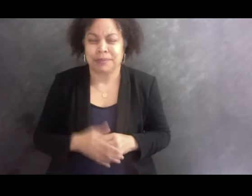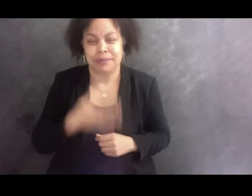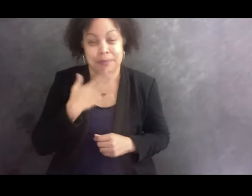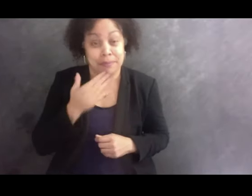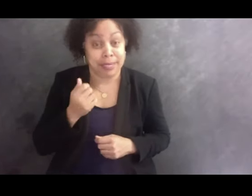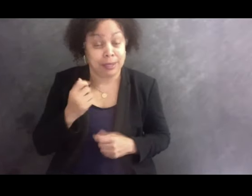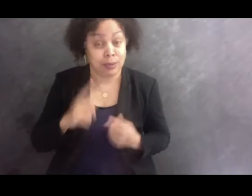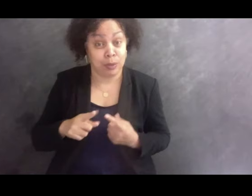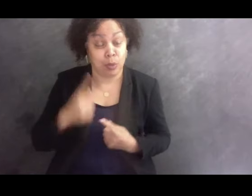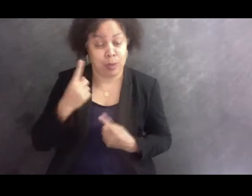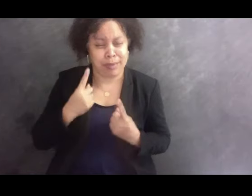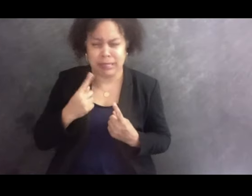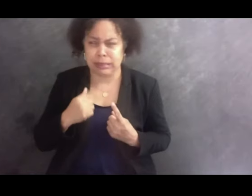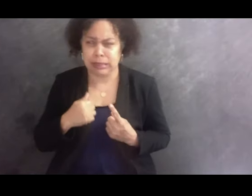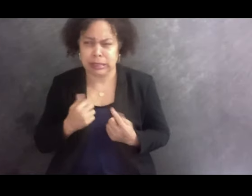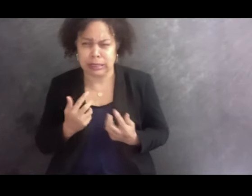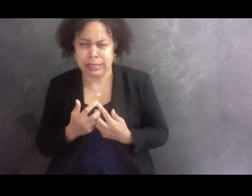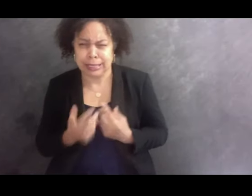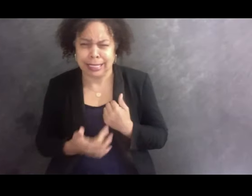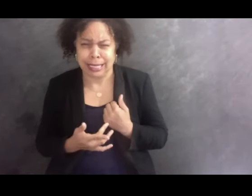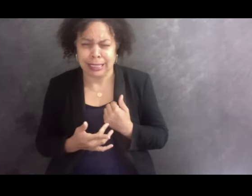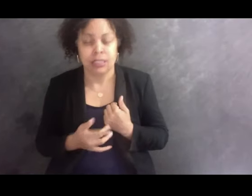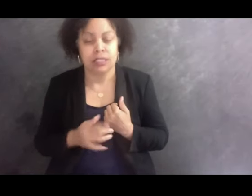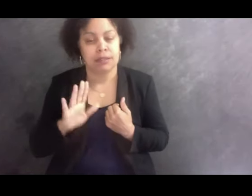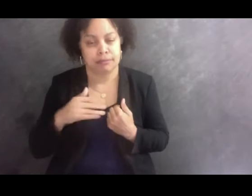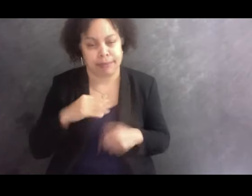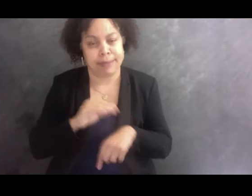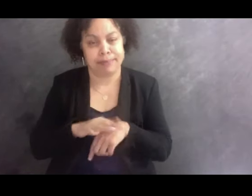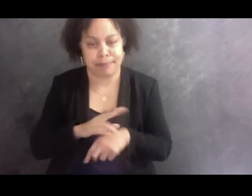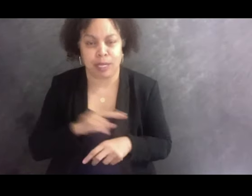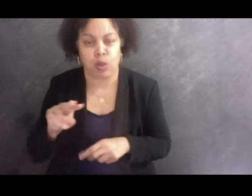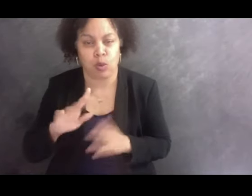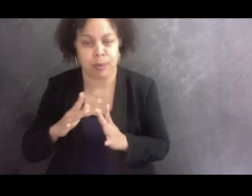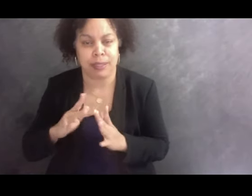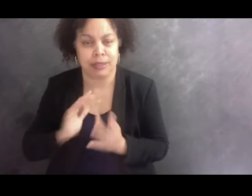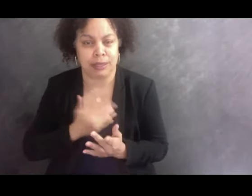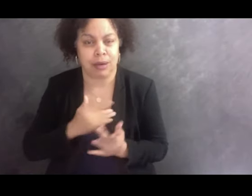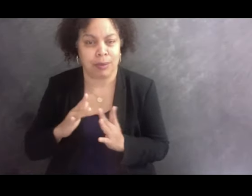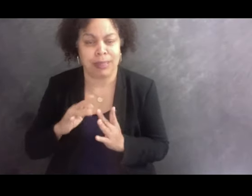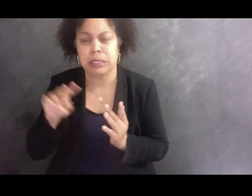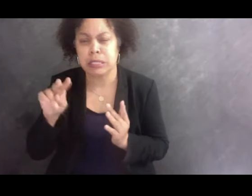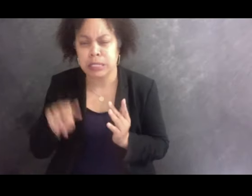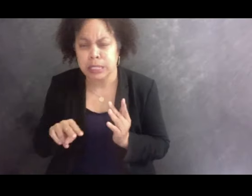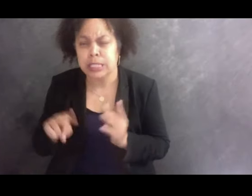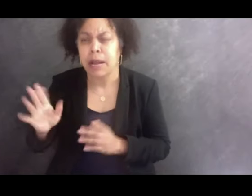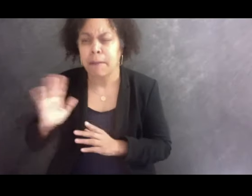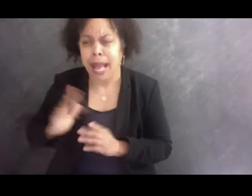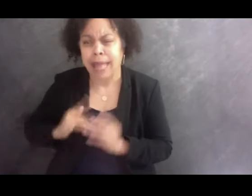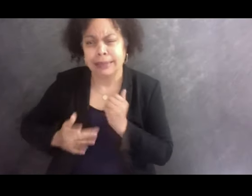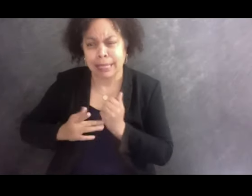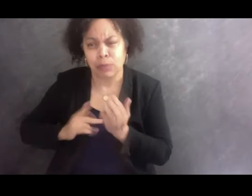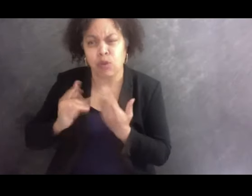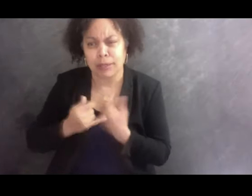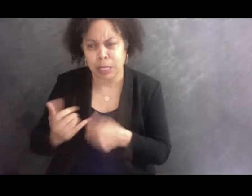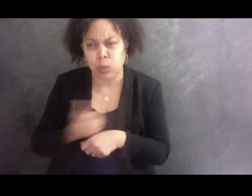project fits within that category is to take a look at our website, think about the kinds of technology projects we funded, and also think about the kind